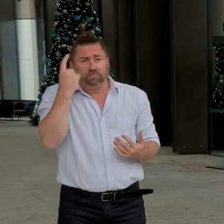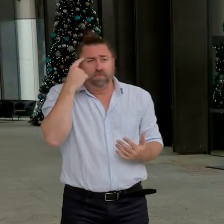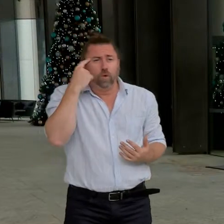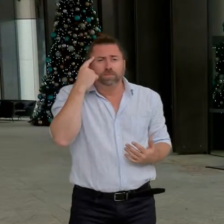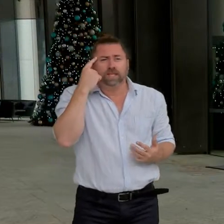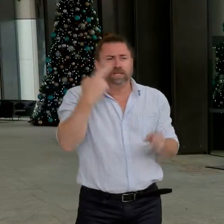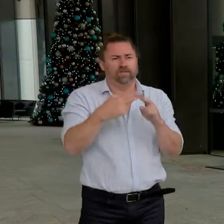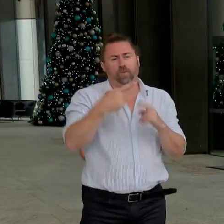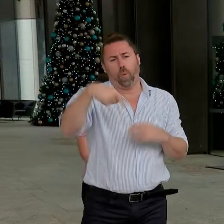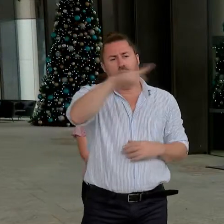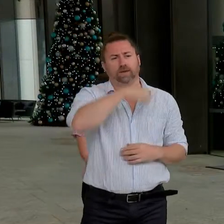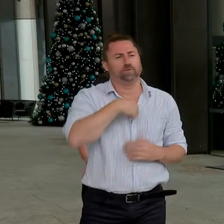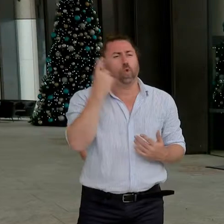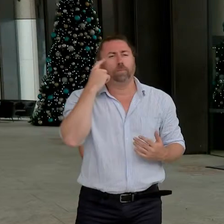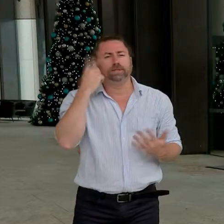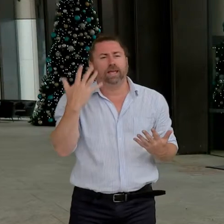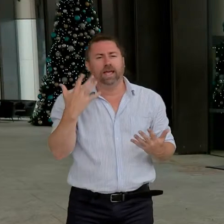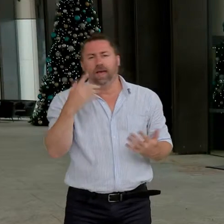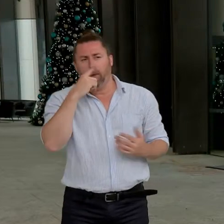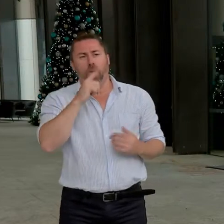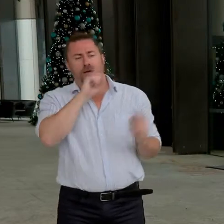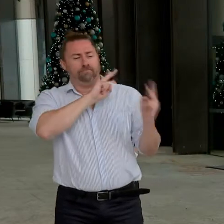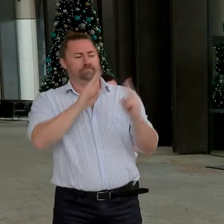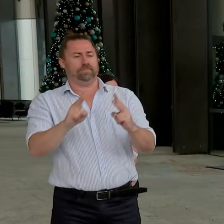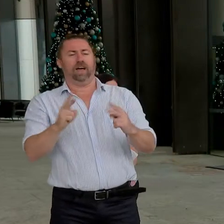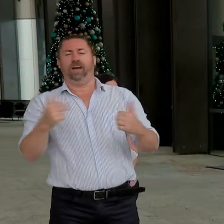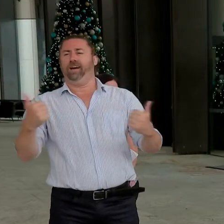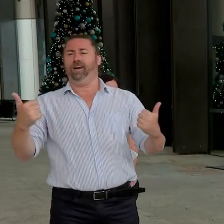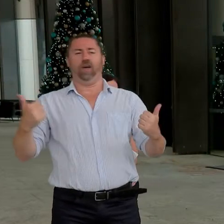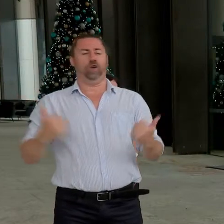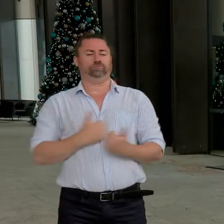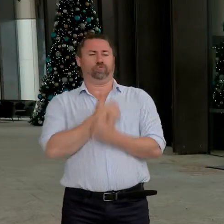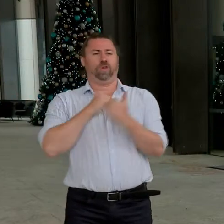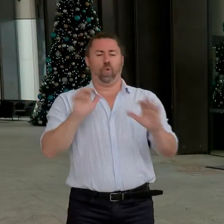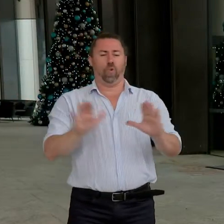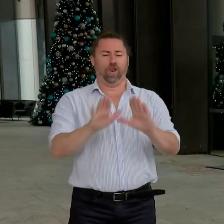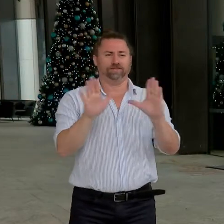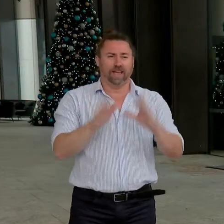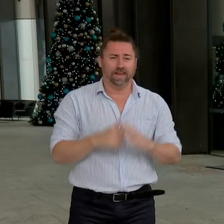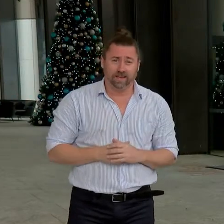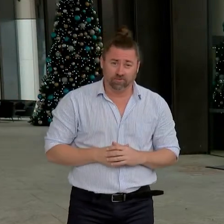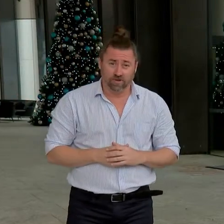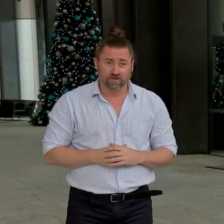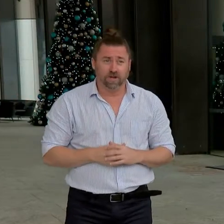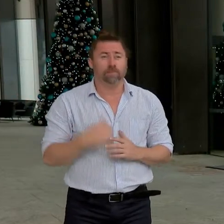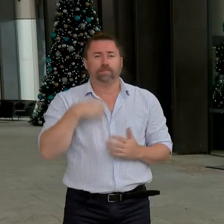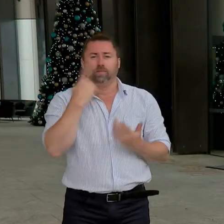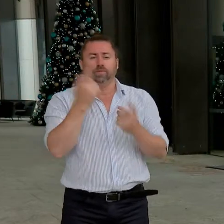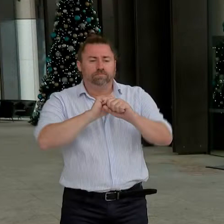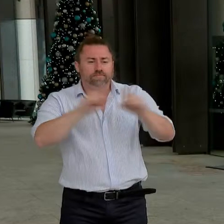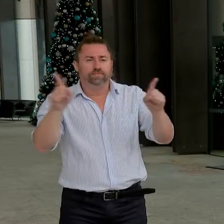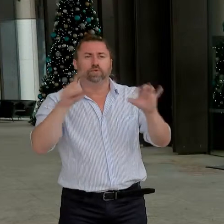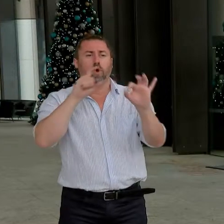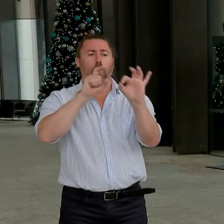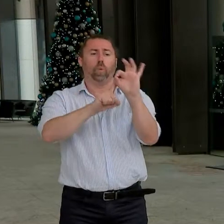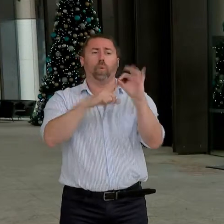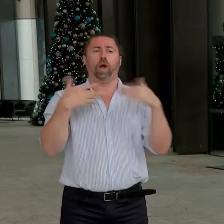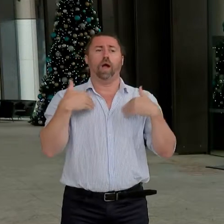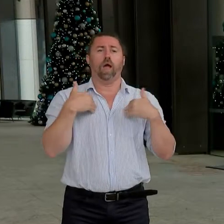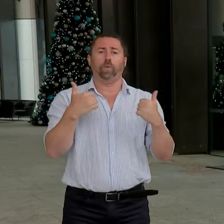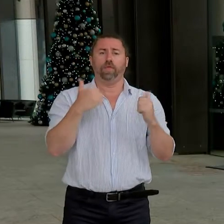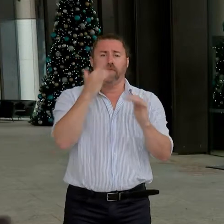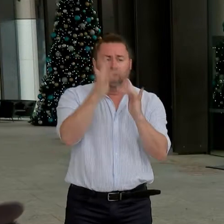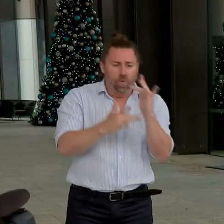one to get things moving so we can get people back in. And certainly there'll be messaging that will go out through Q Health on their website, and people need to